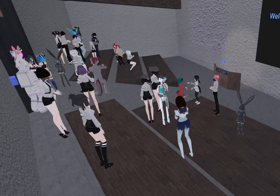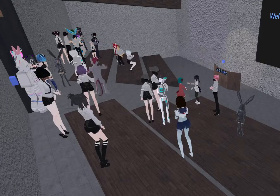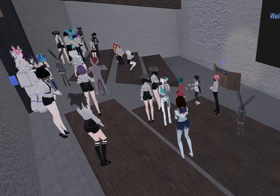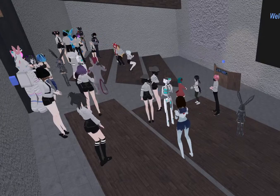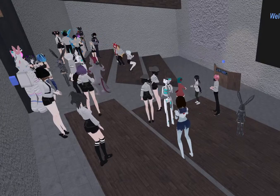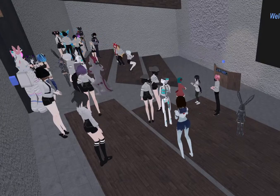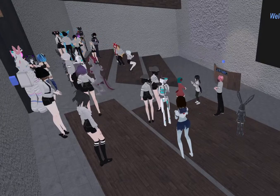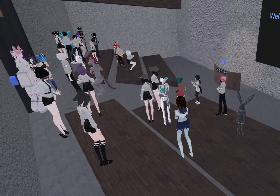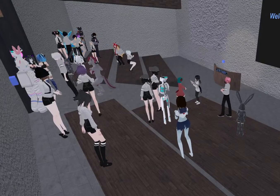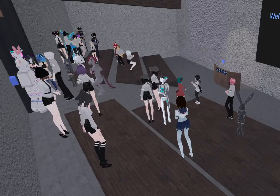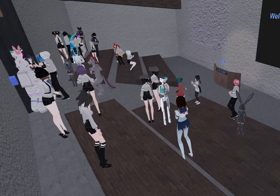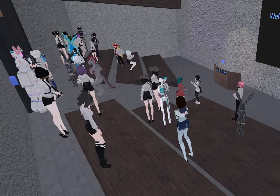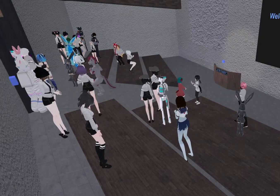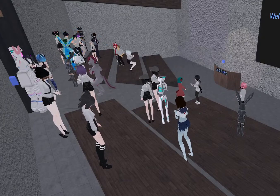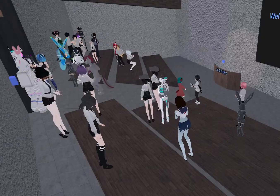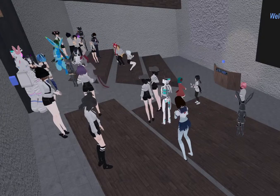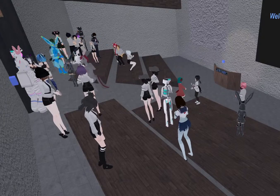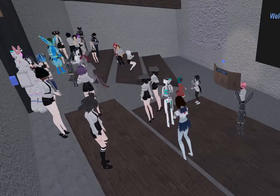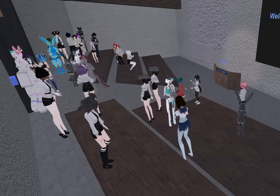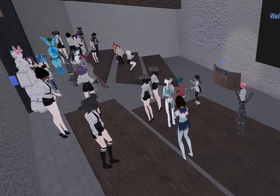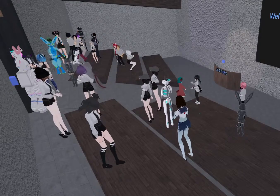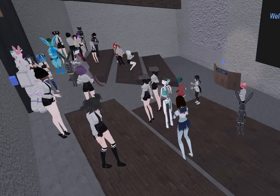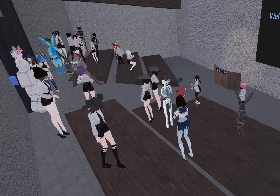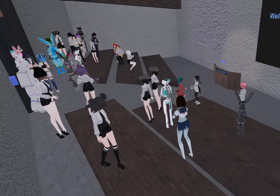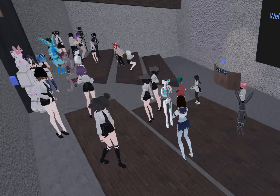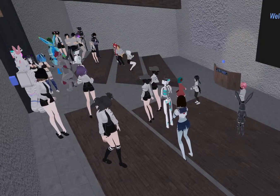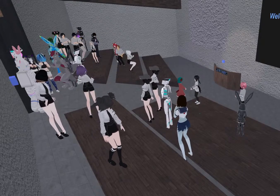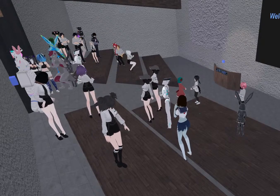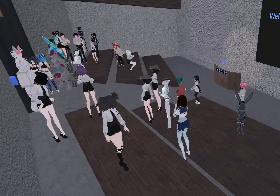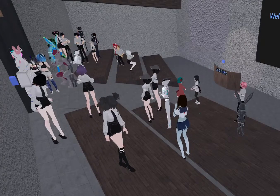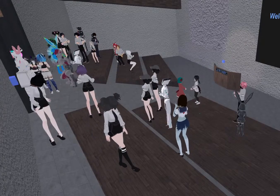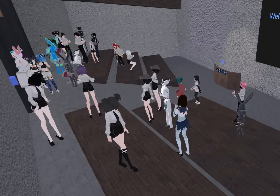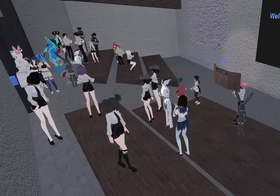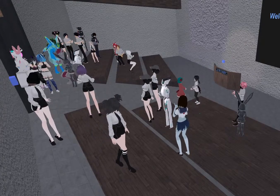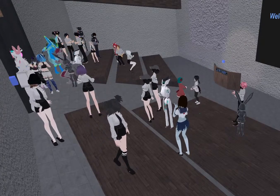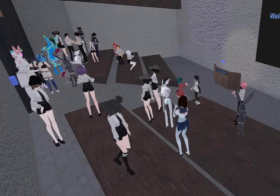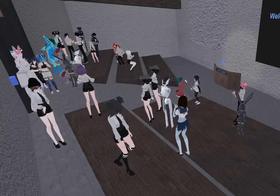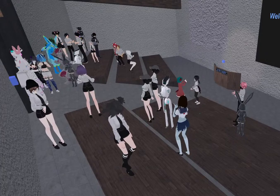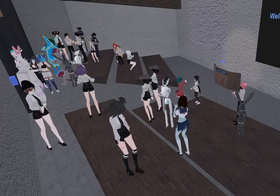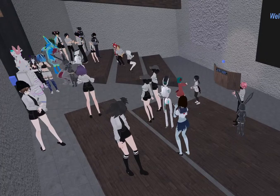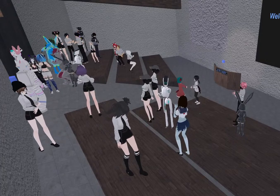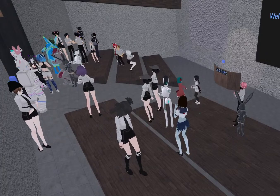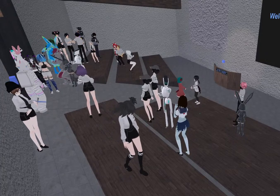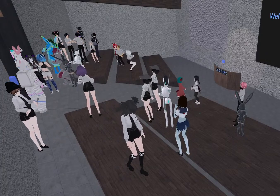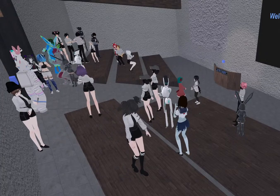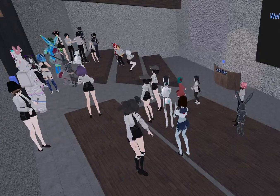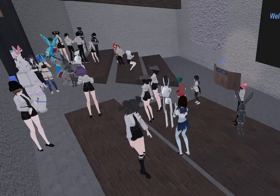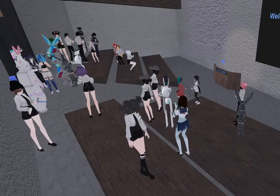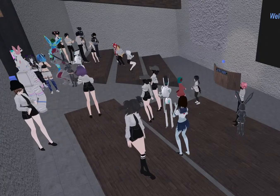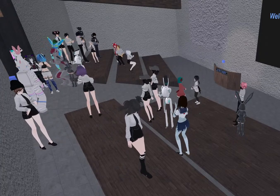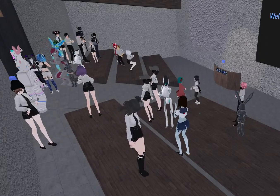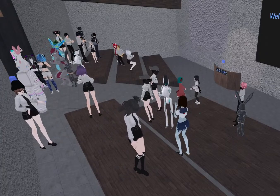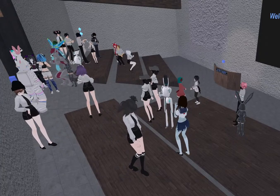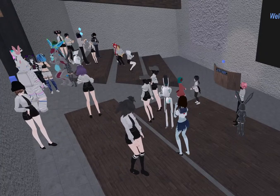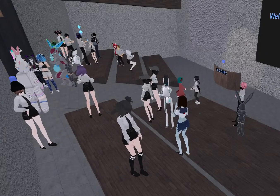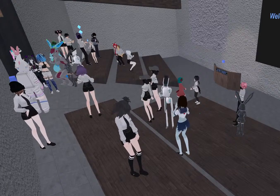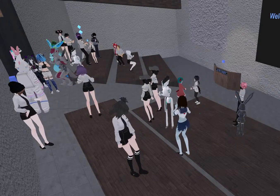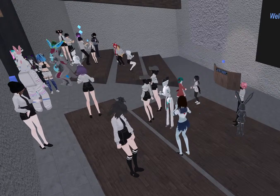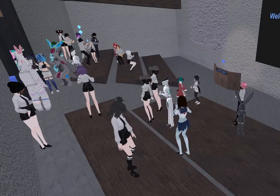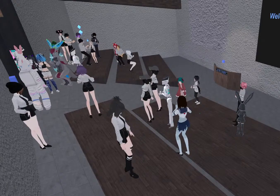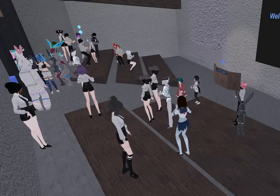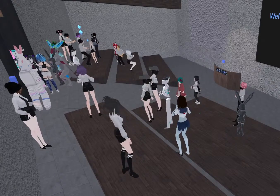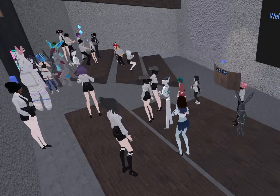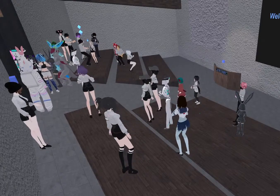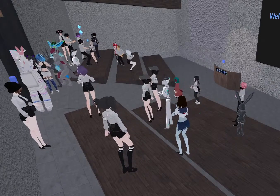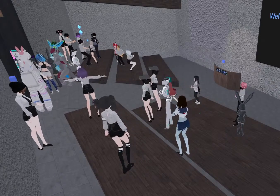I got a TB test the other day. Oh, TBC? I don't know that. I don't know. I just